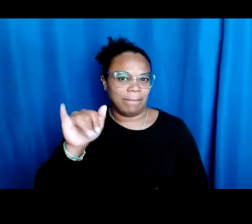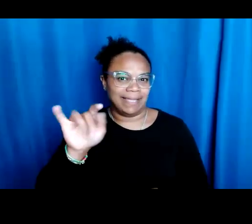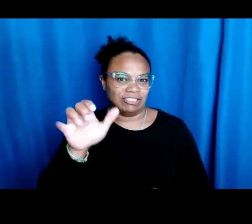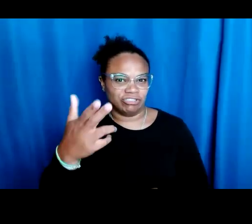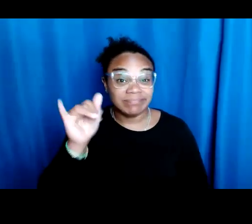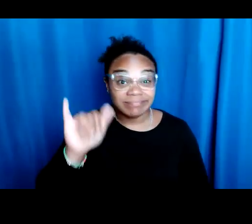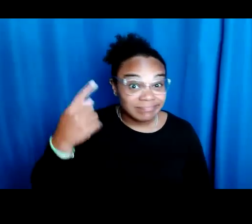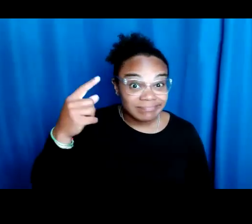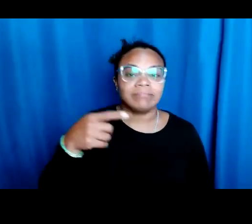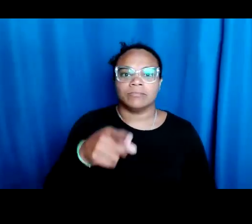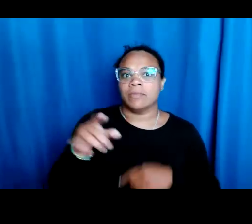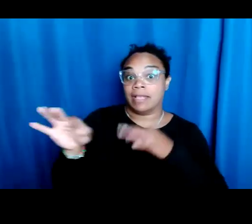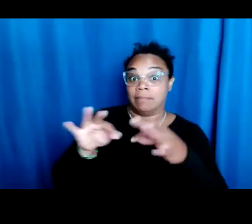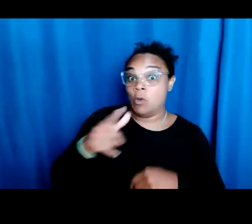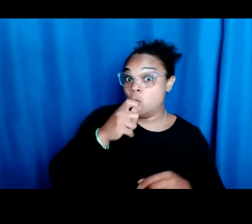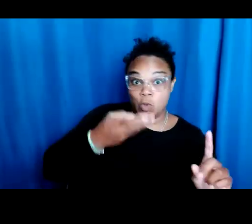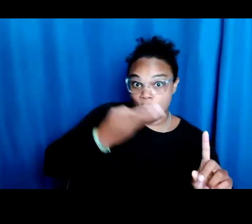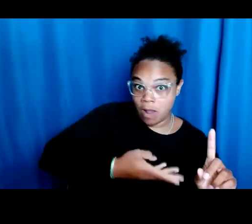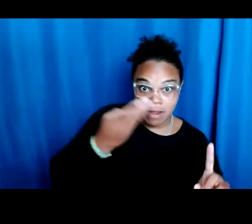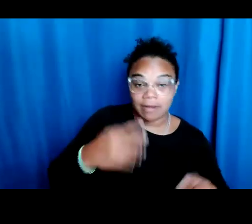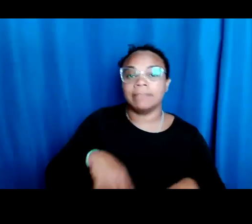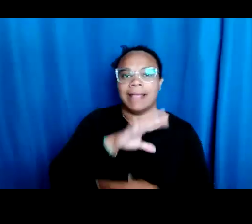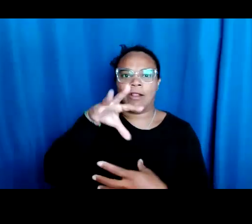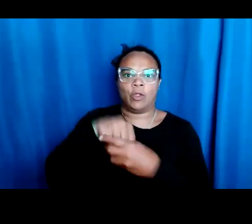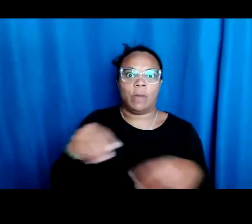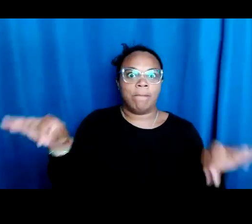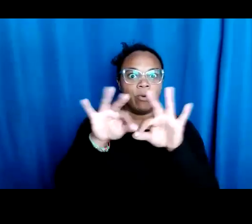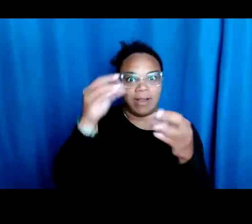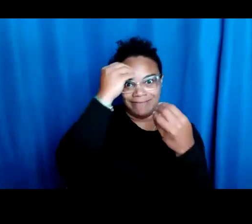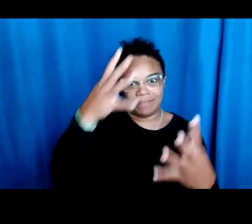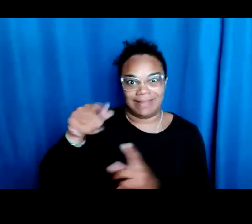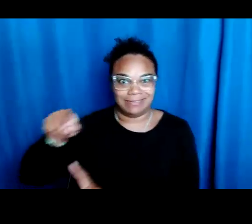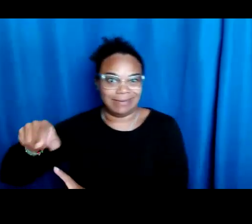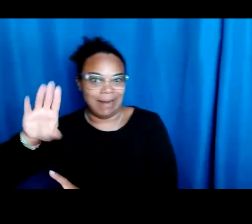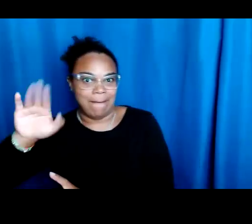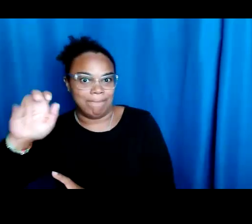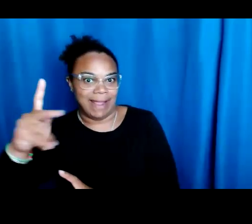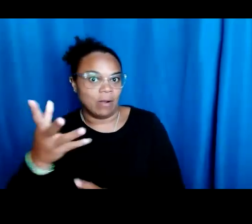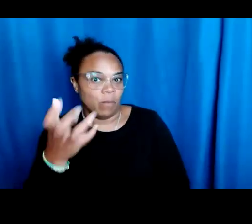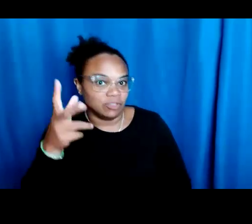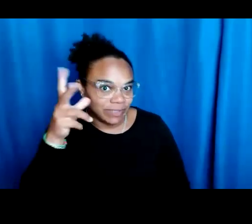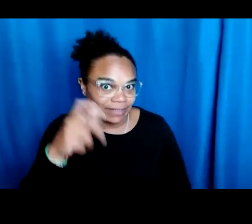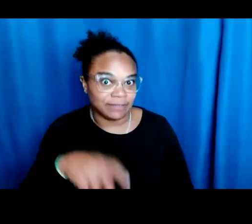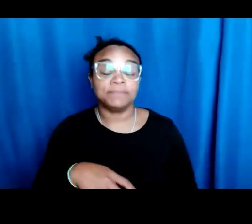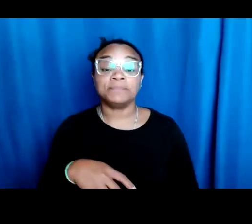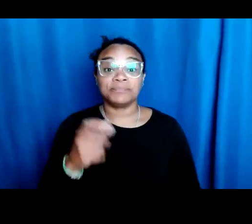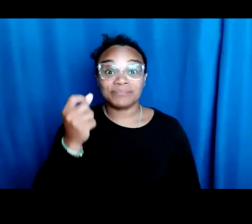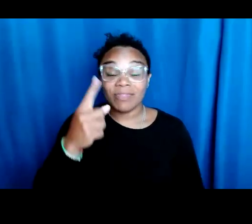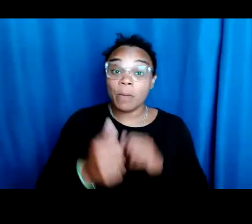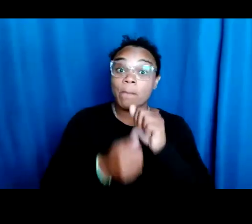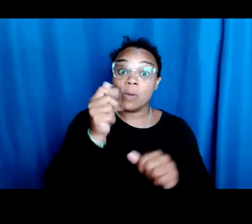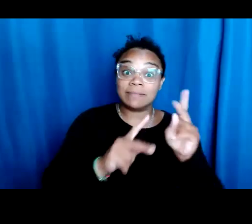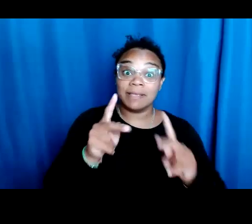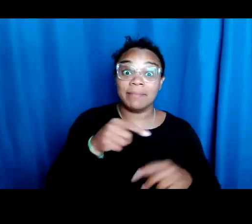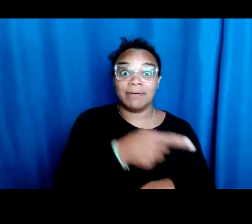who you are. And there's pertinent information that the banks are interested in, when most people, they're so